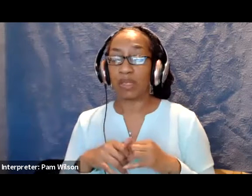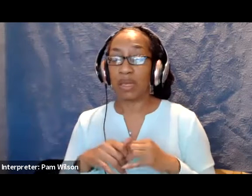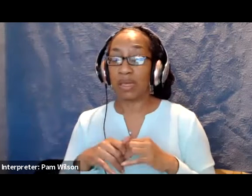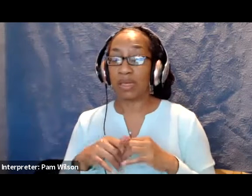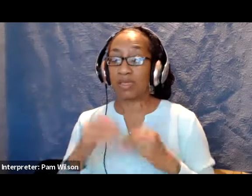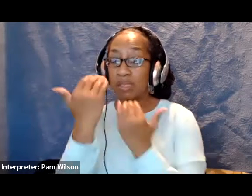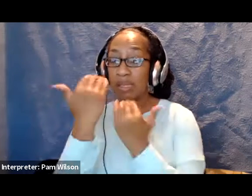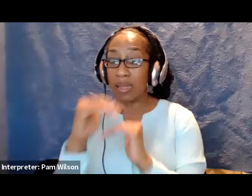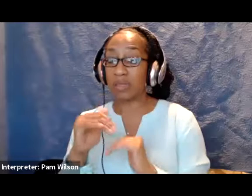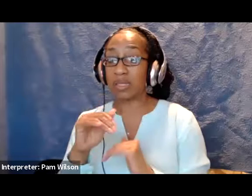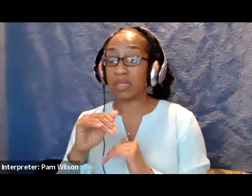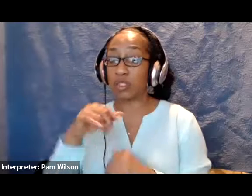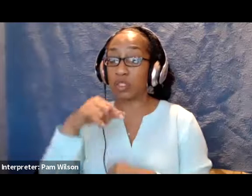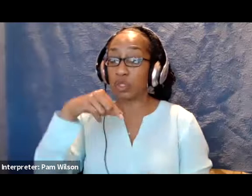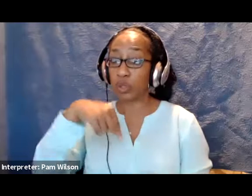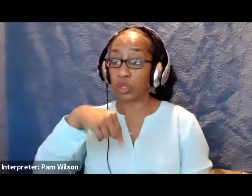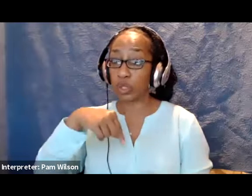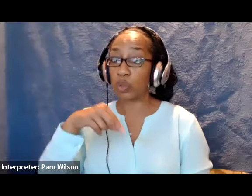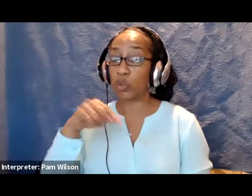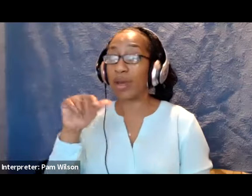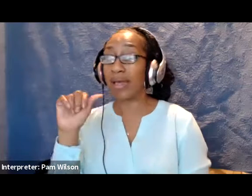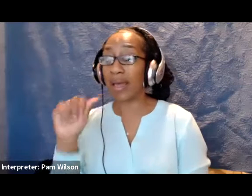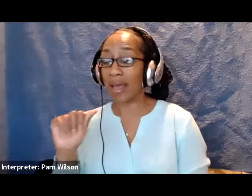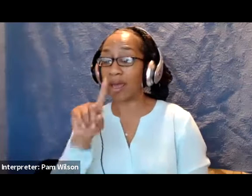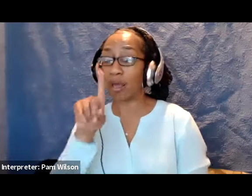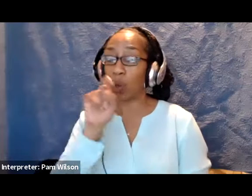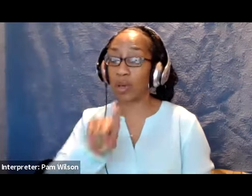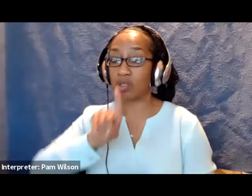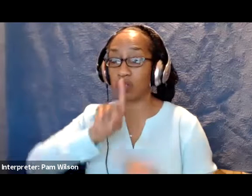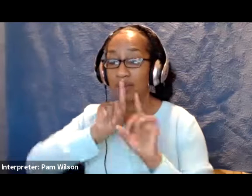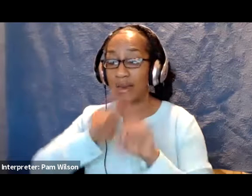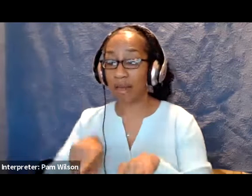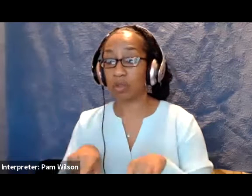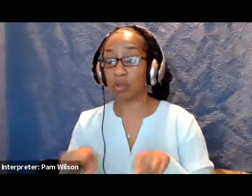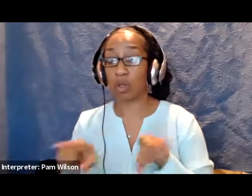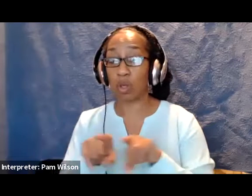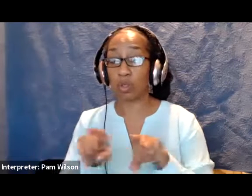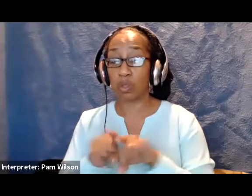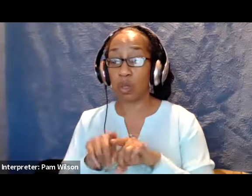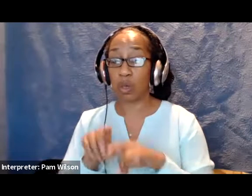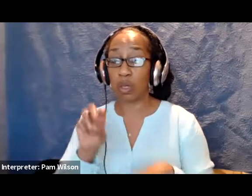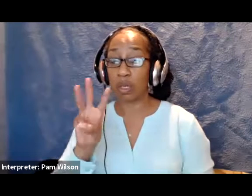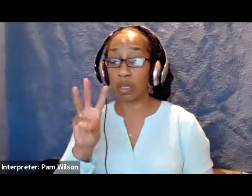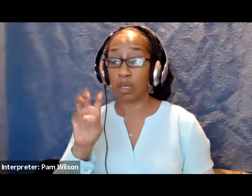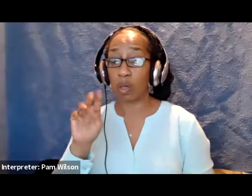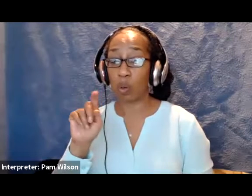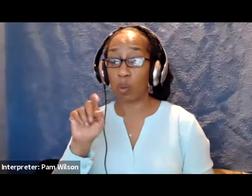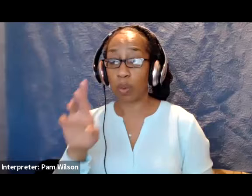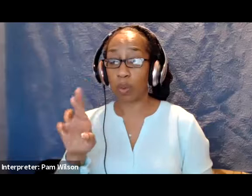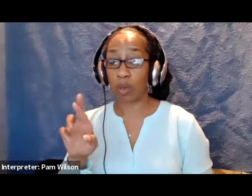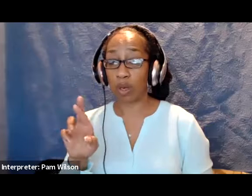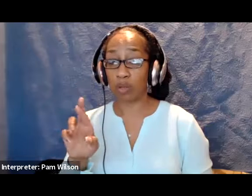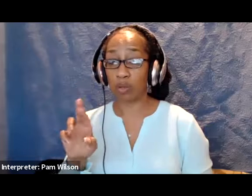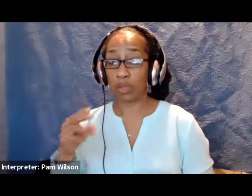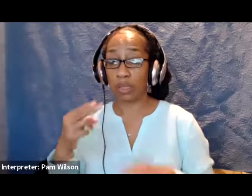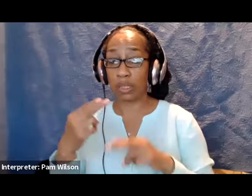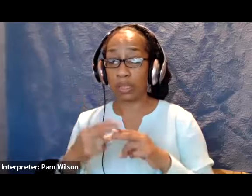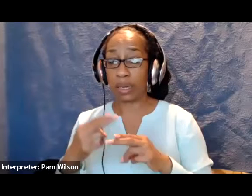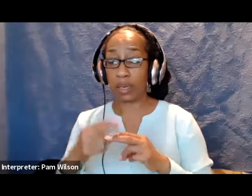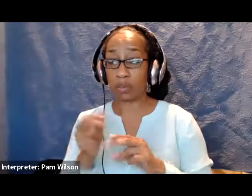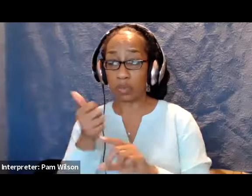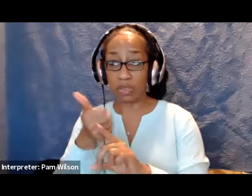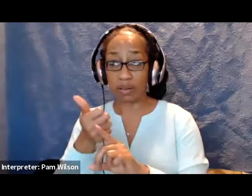today. And also in webinars, you cannot rename yourself. We'll talk a little bit about that when we get into